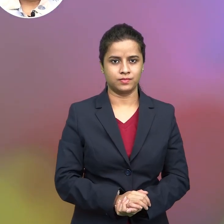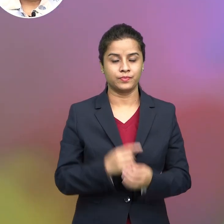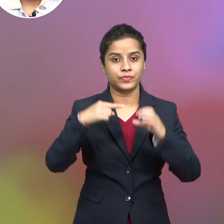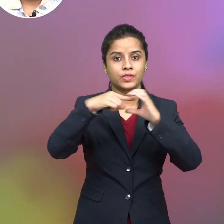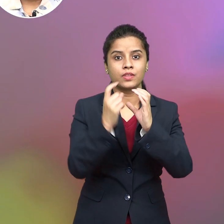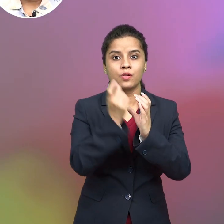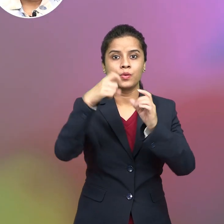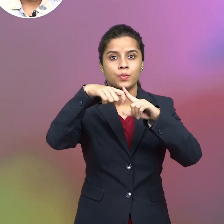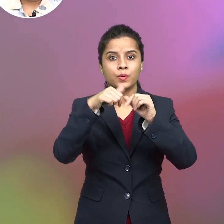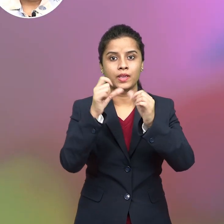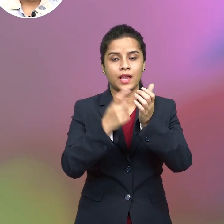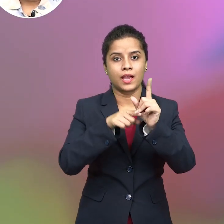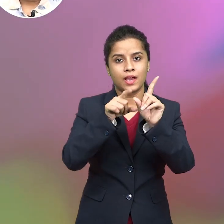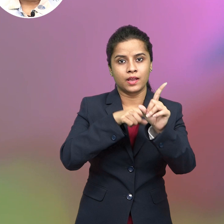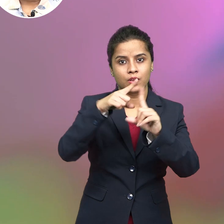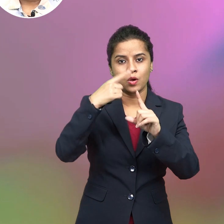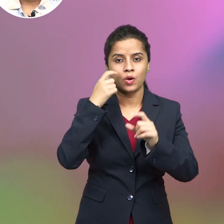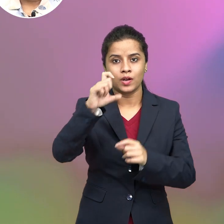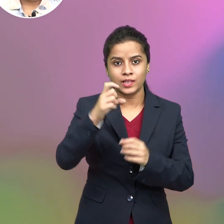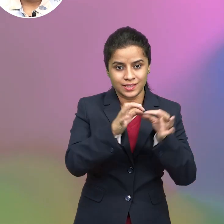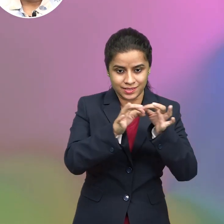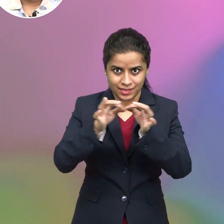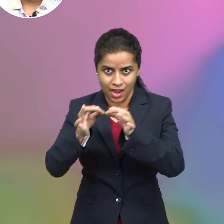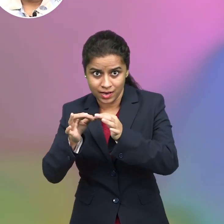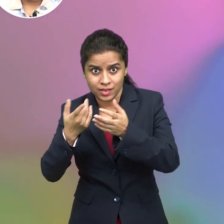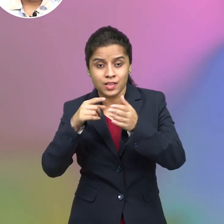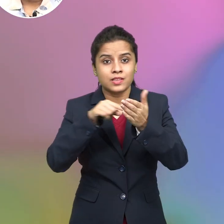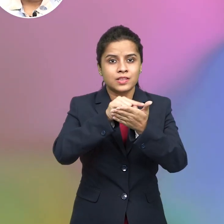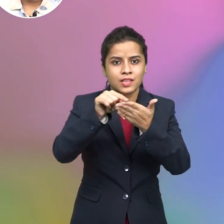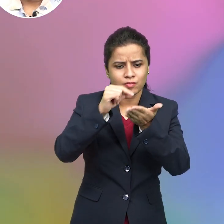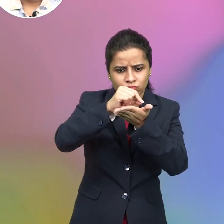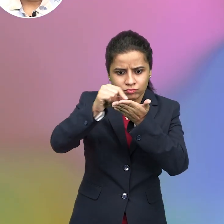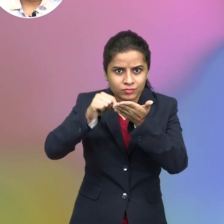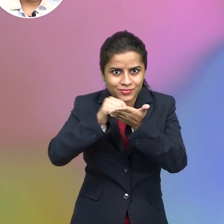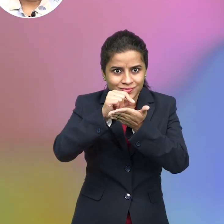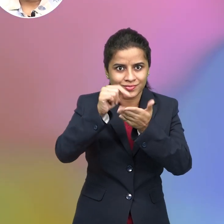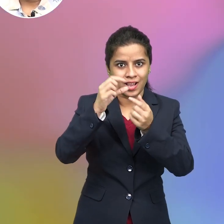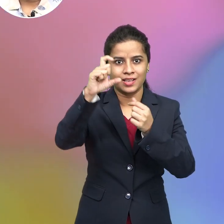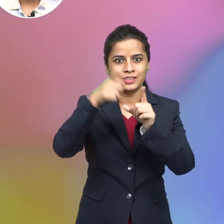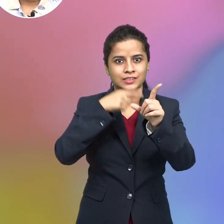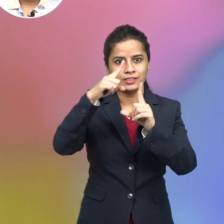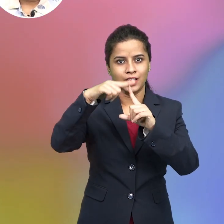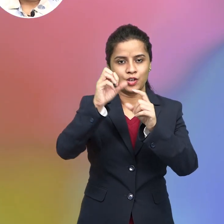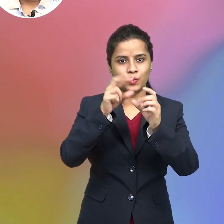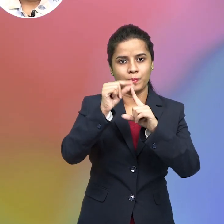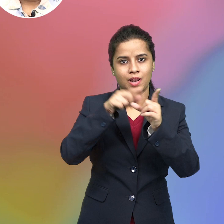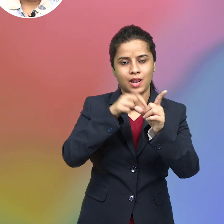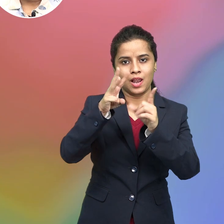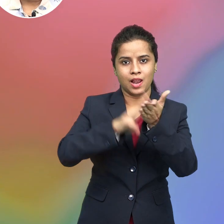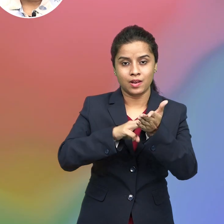In eukaryotic cells, the cytoplasm and mitochondria